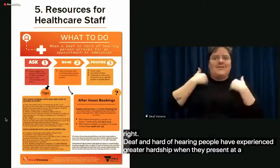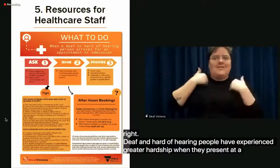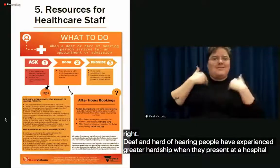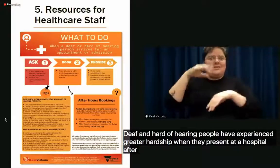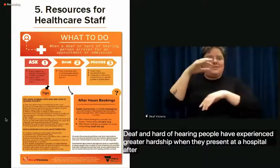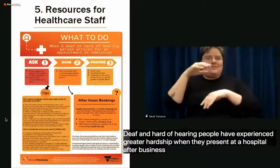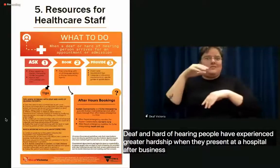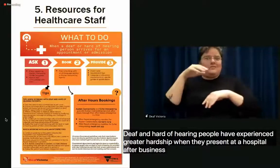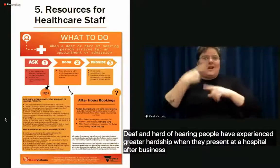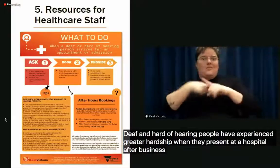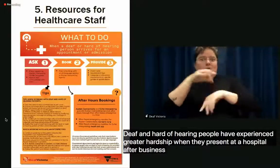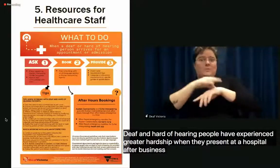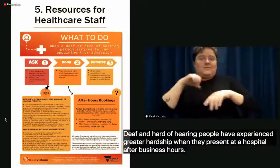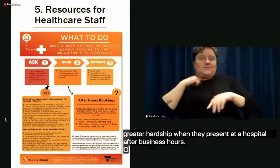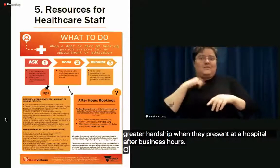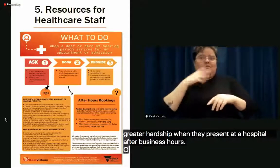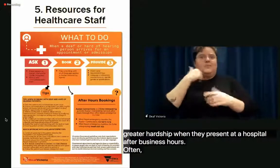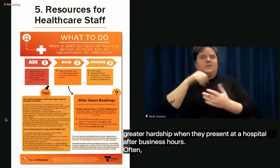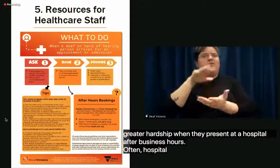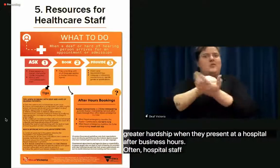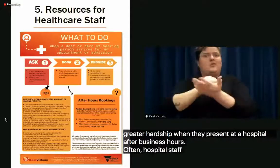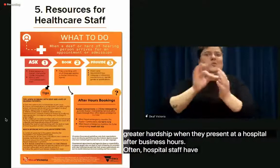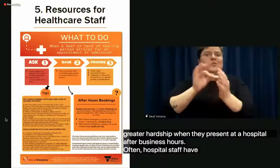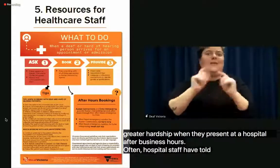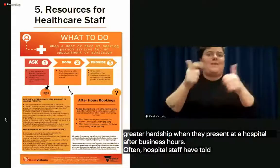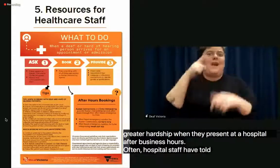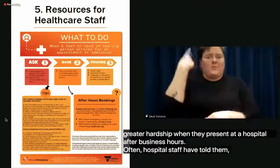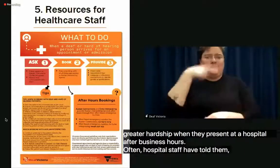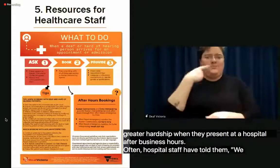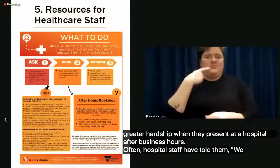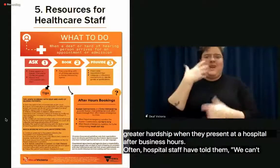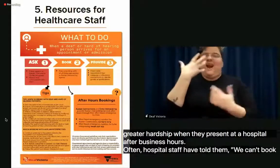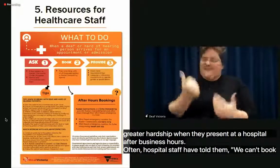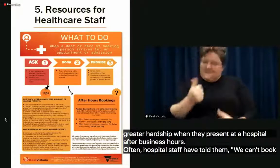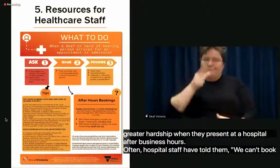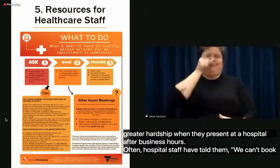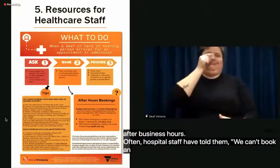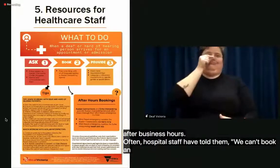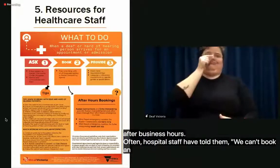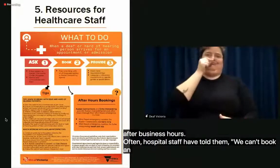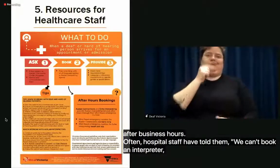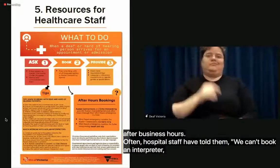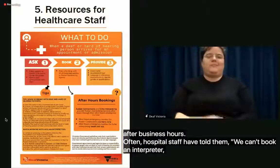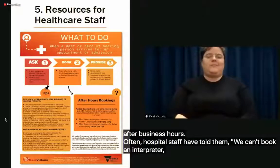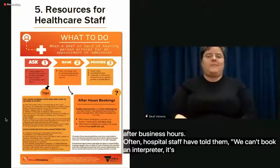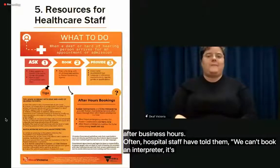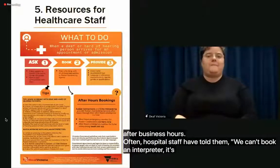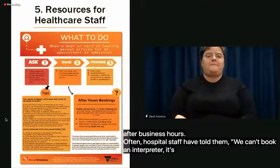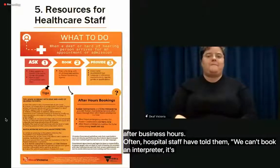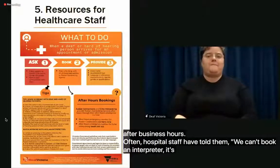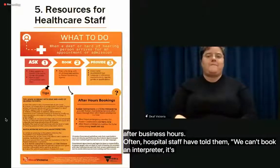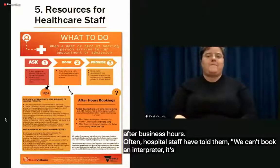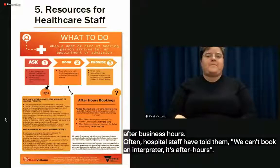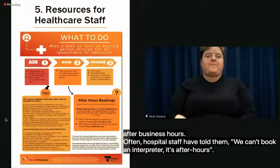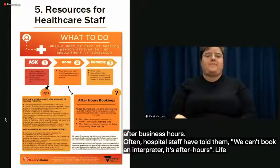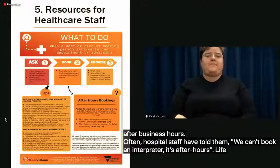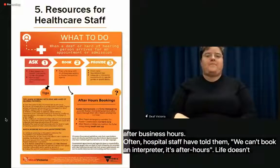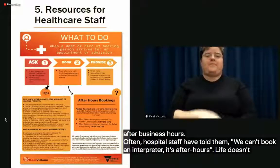book an interpreter, it's after hours. Life doesn't stop after hours. It's 24/7. So we're trying to